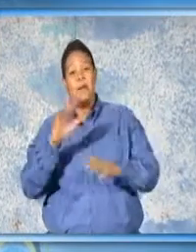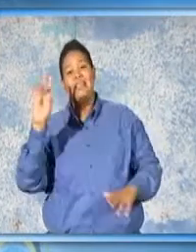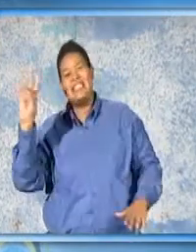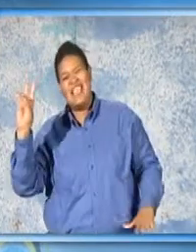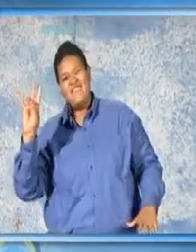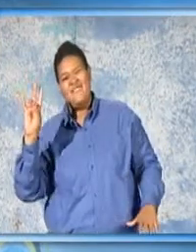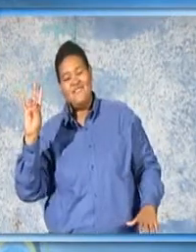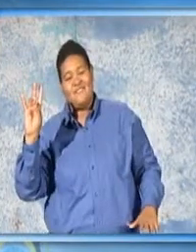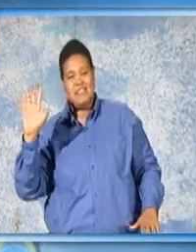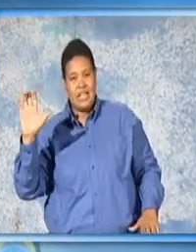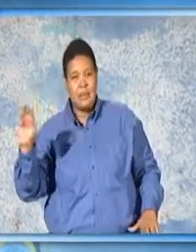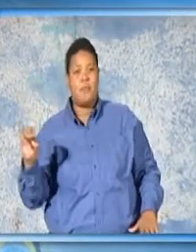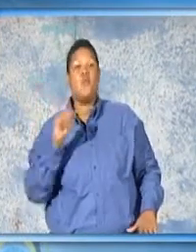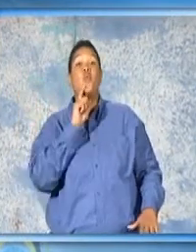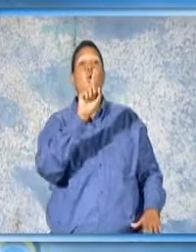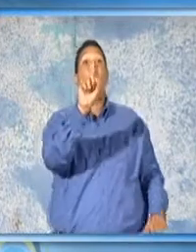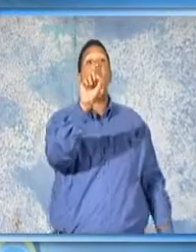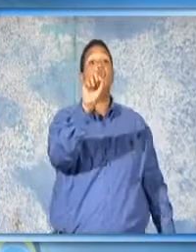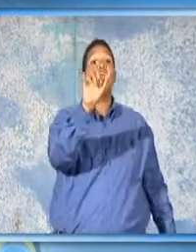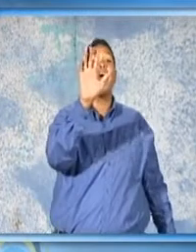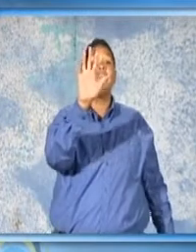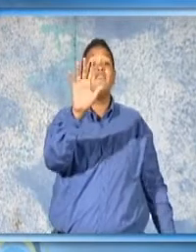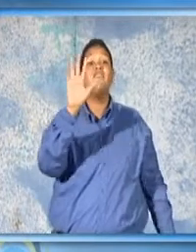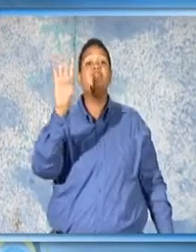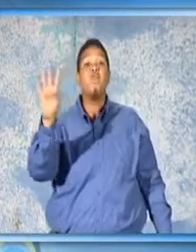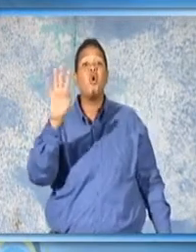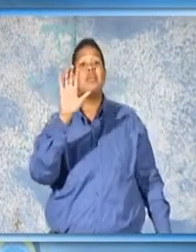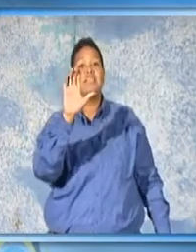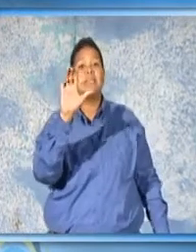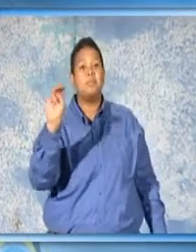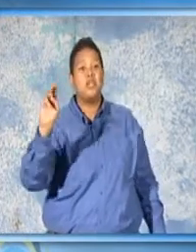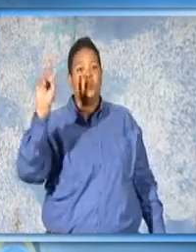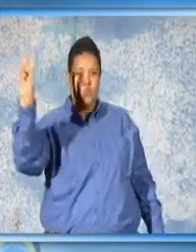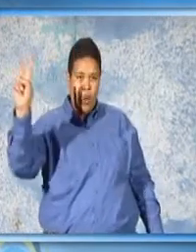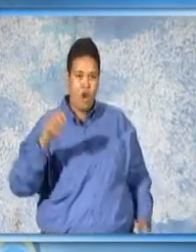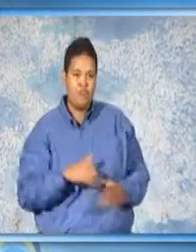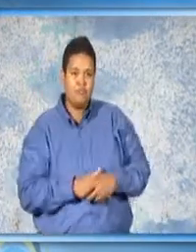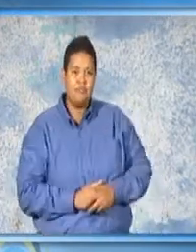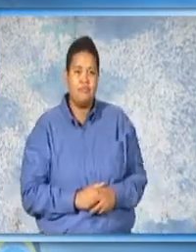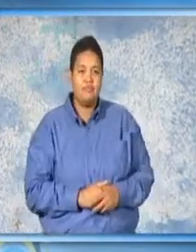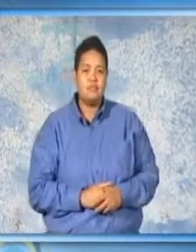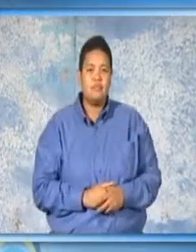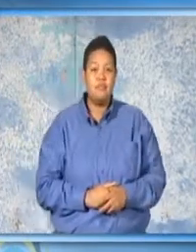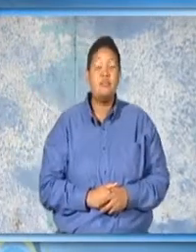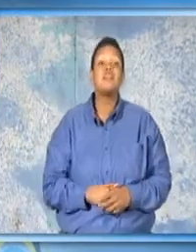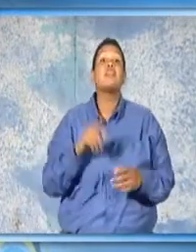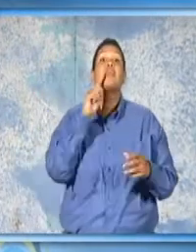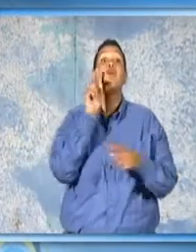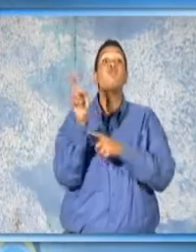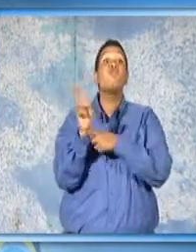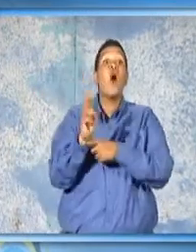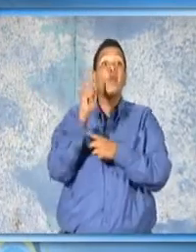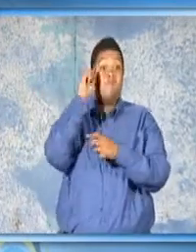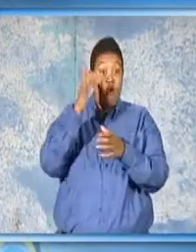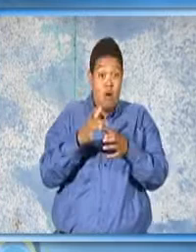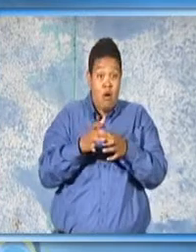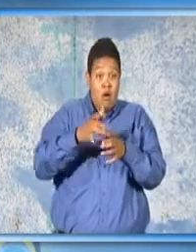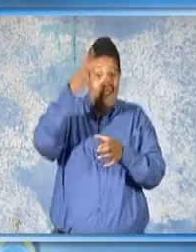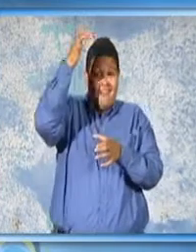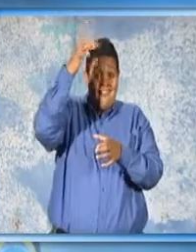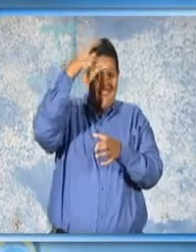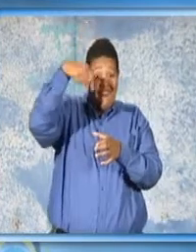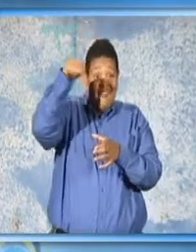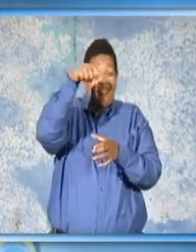centimeters, which is 154 centimeters squared. The volume of the cylinder would be found